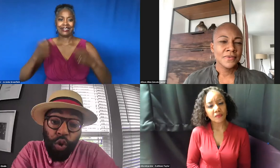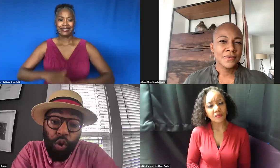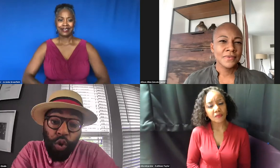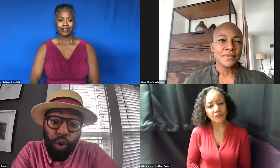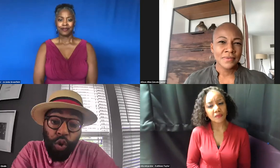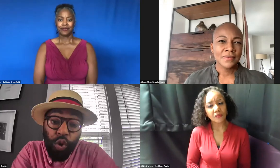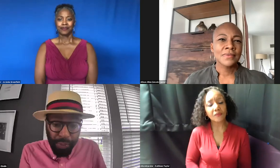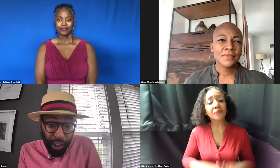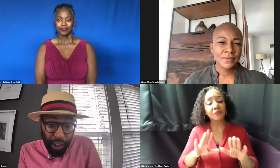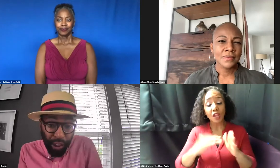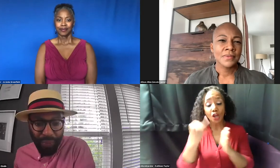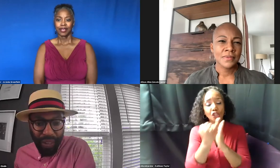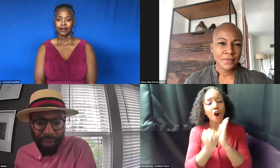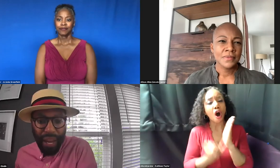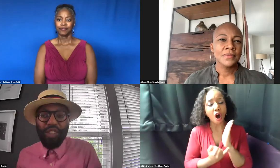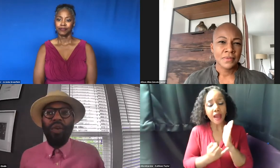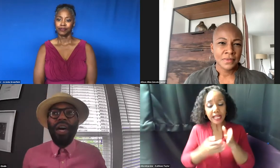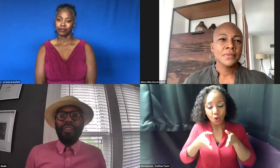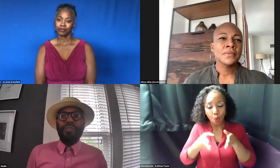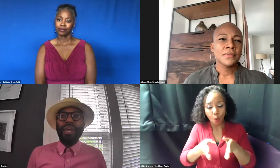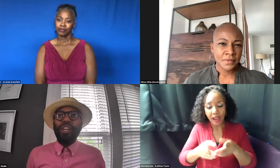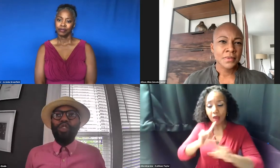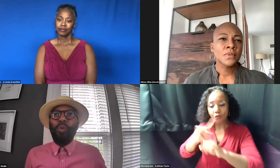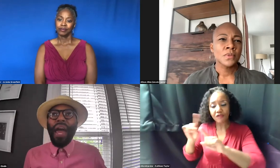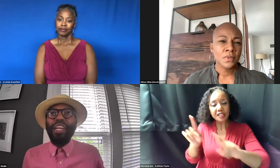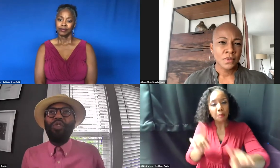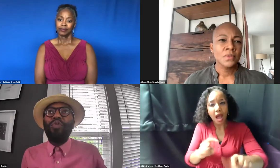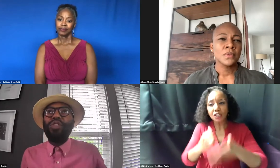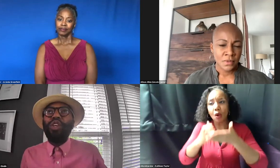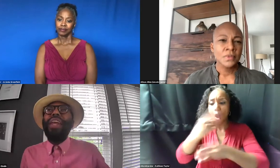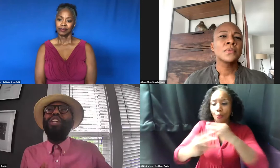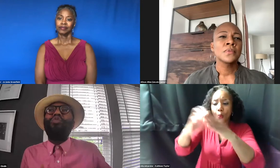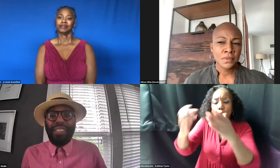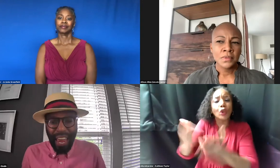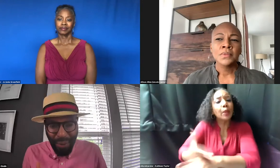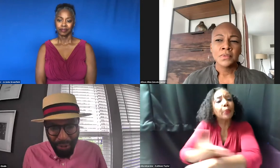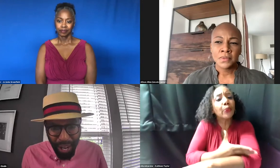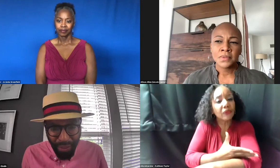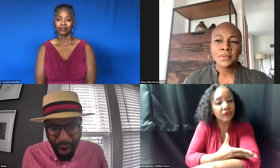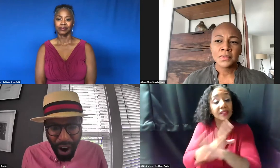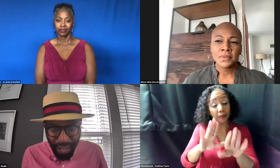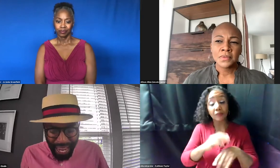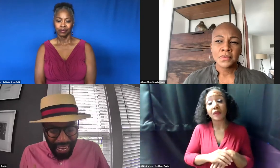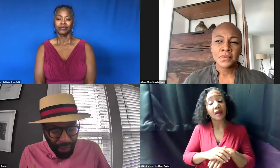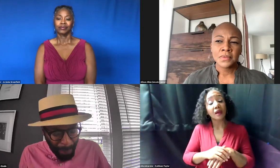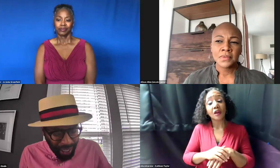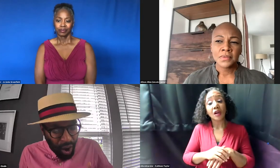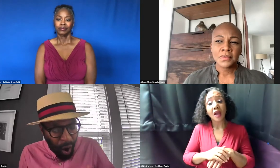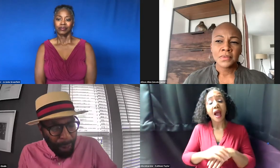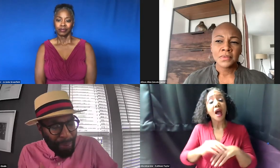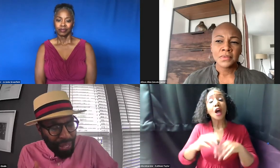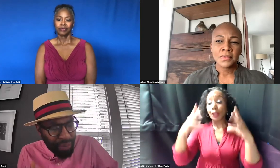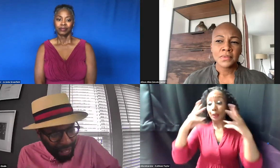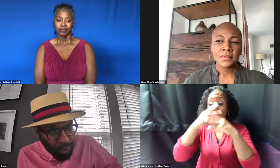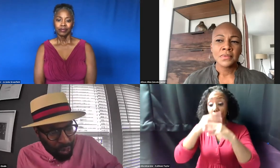like the art as the mechanism that we respond to the ills of the world, right? So for me, the way that you retain the beauty